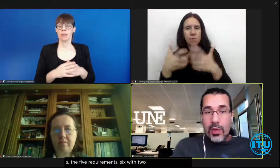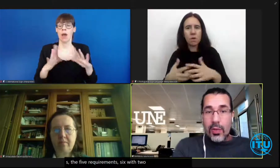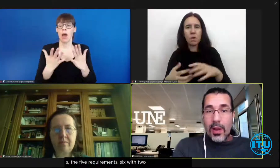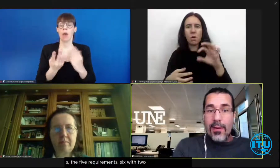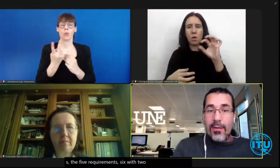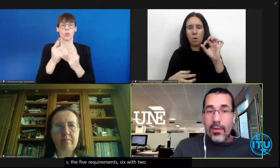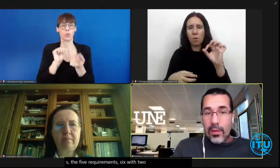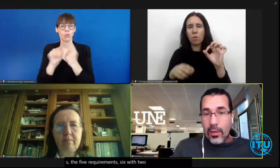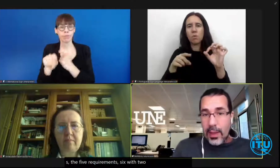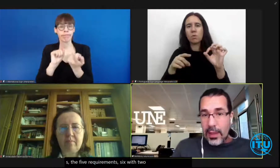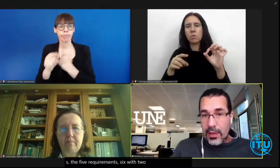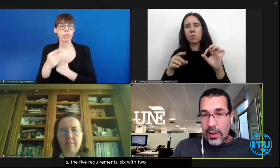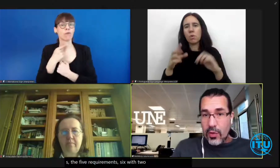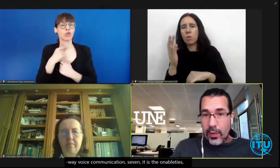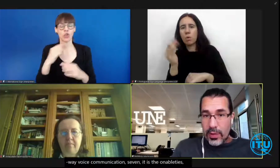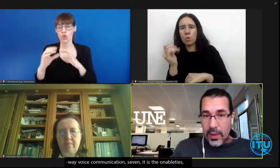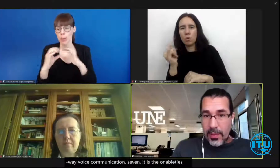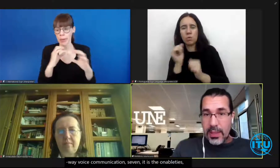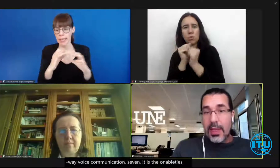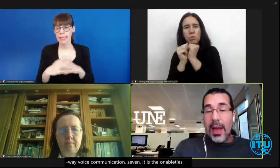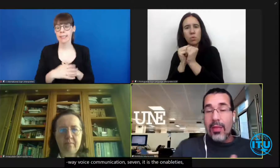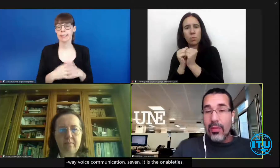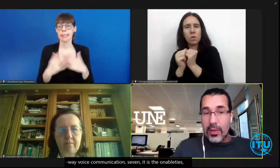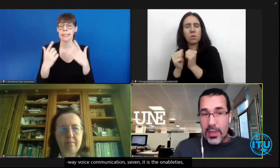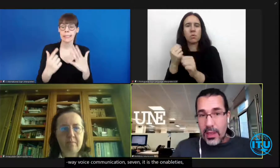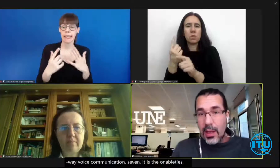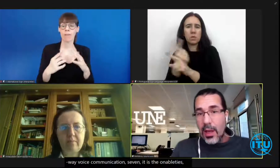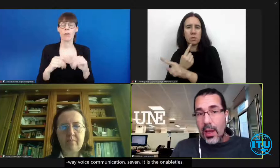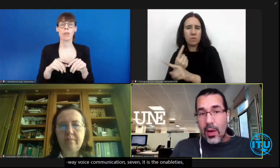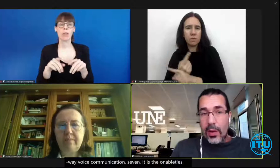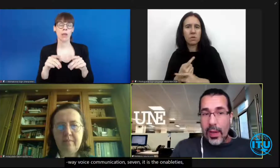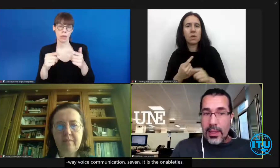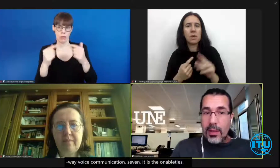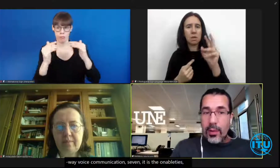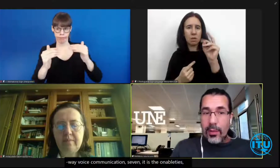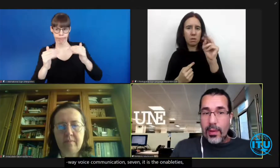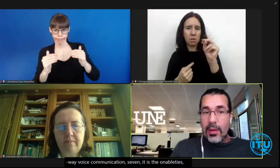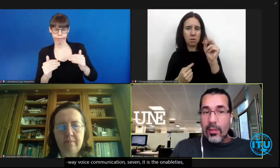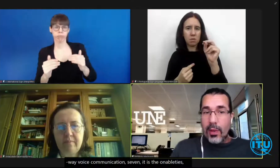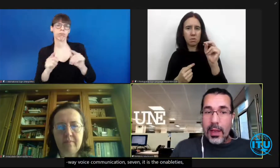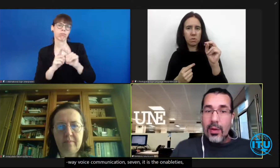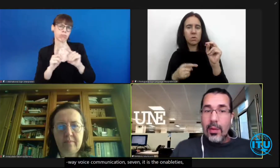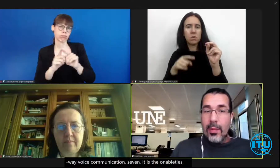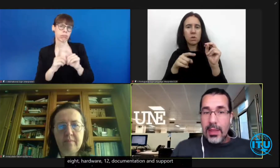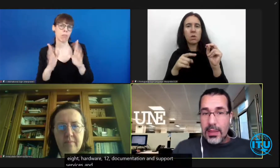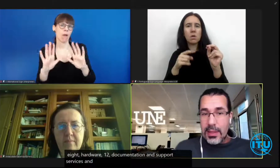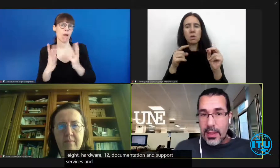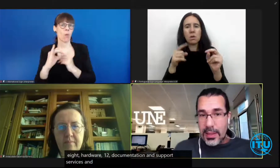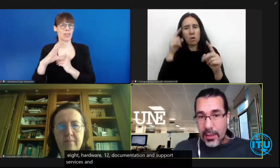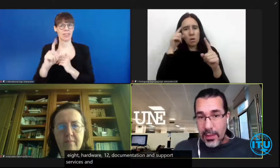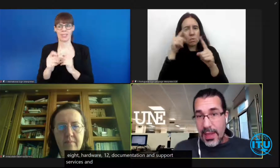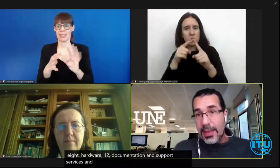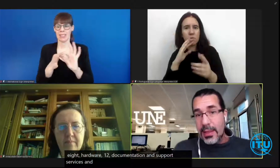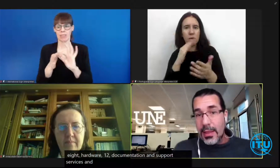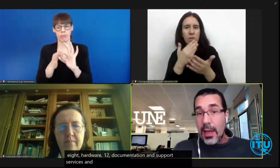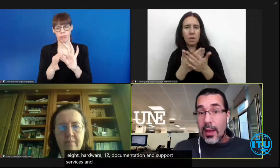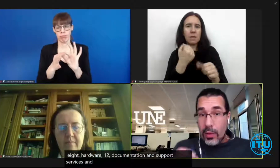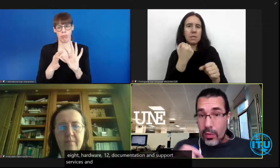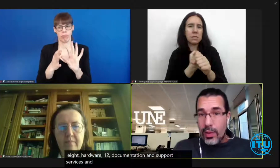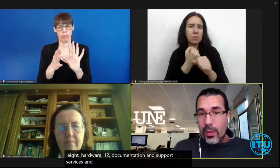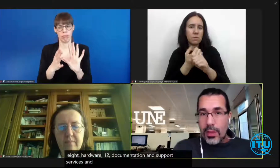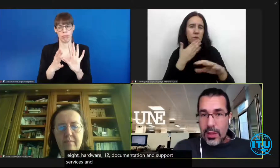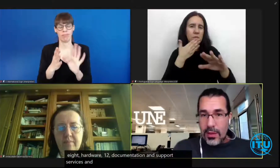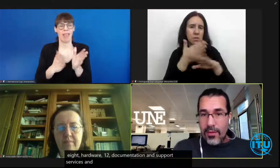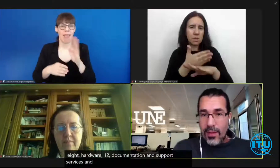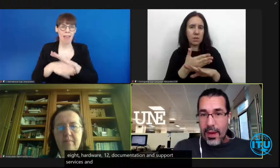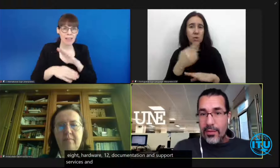hardware, 12 documentation and support services, and 13 on ICT providing relay or emergency service access.